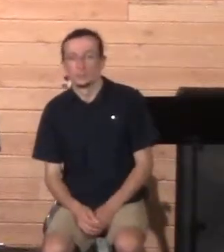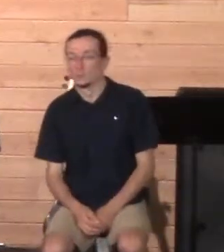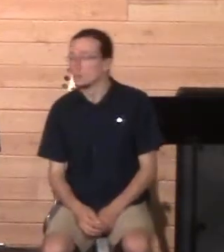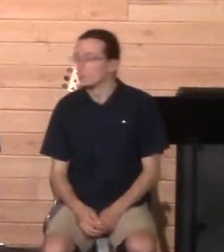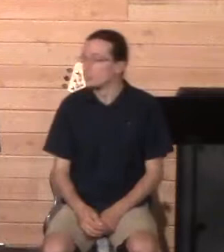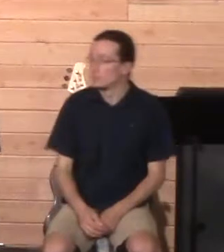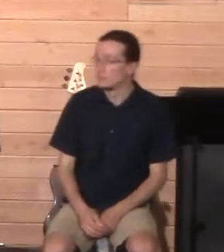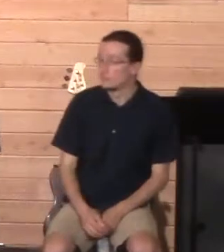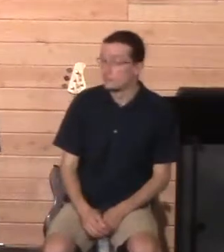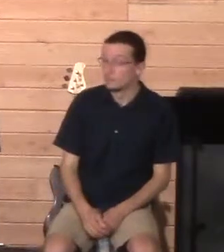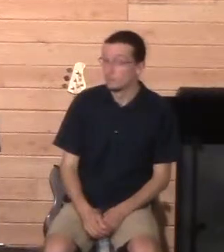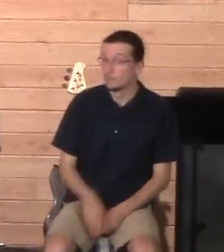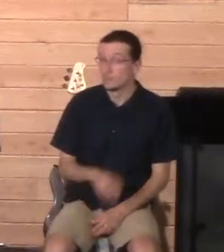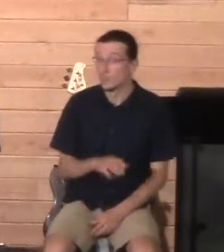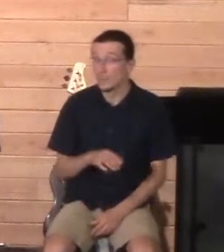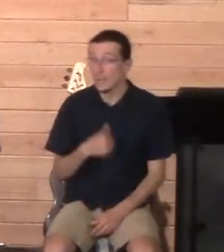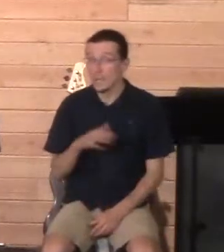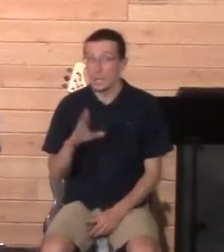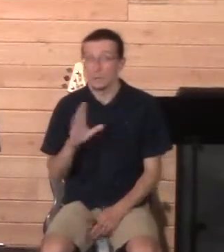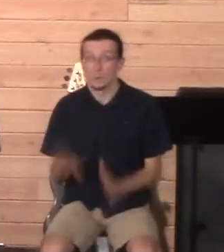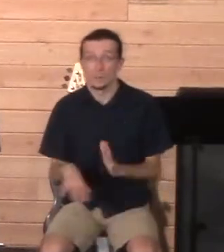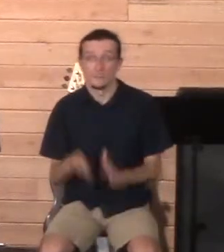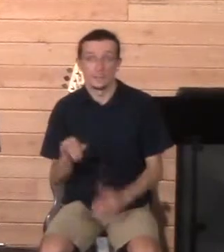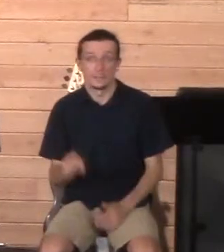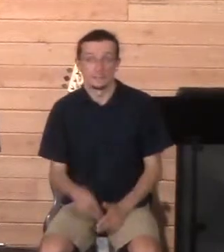I will find it.